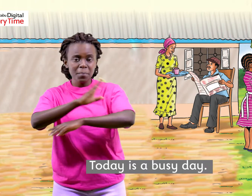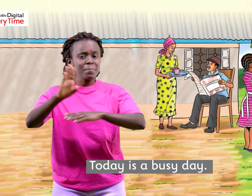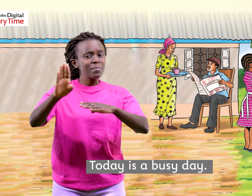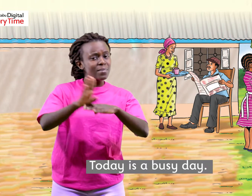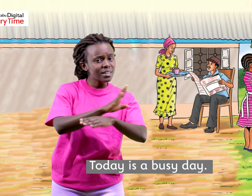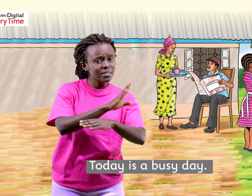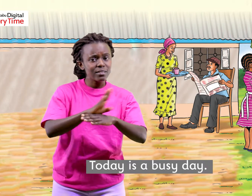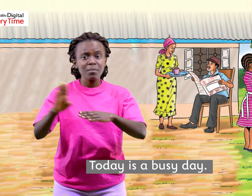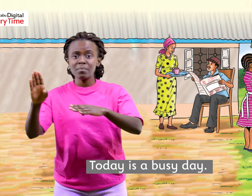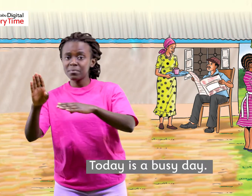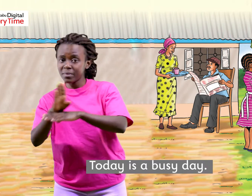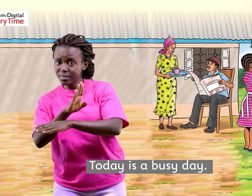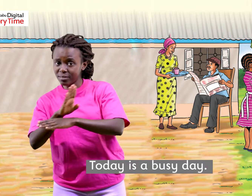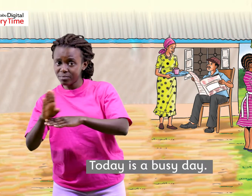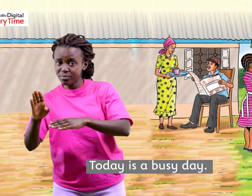Today is a busy day.